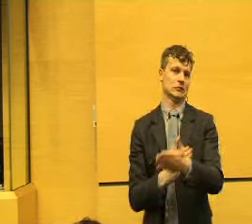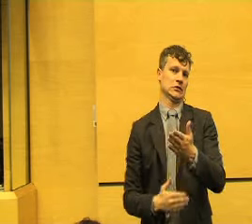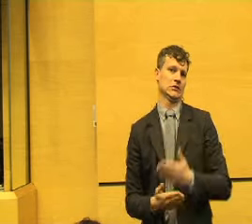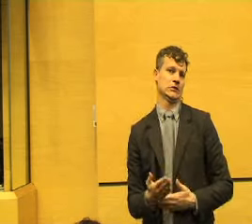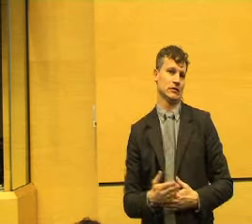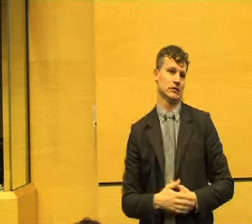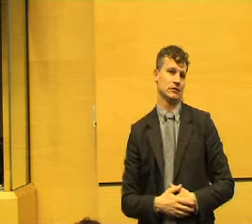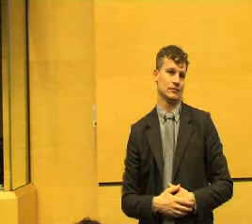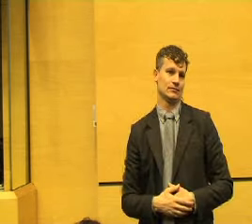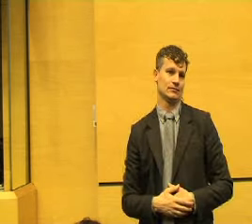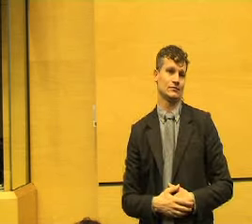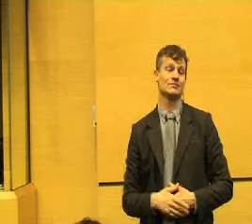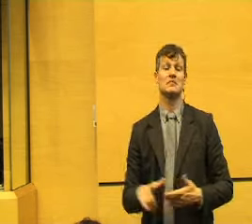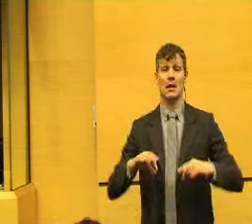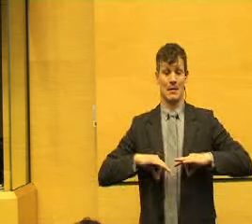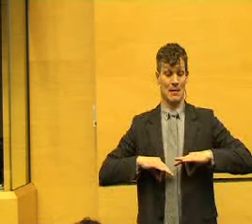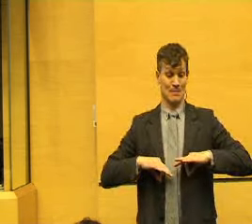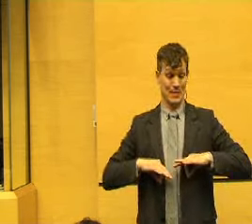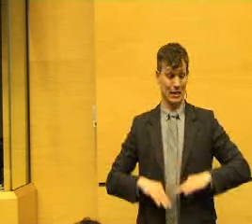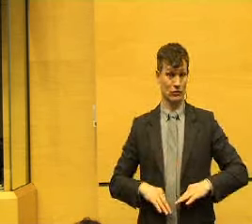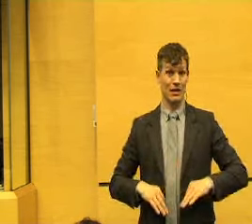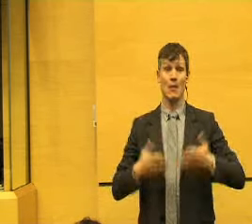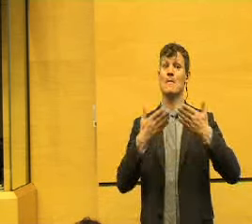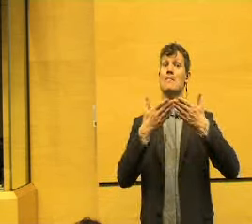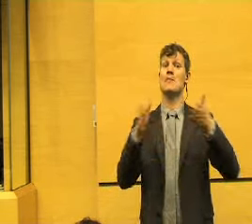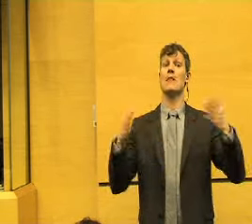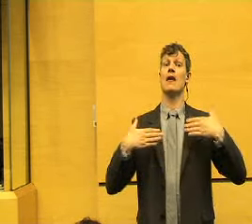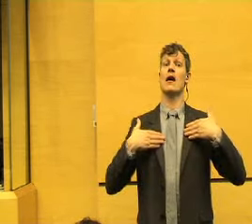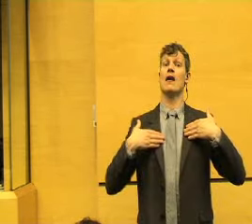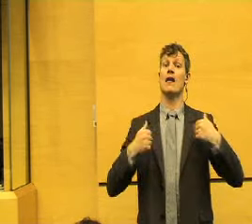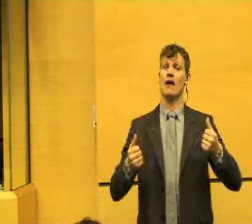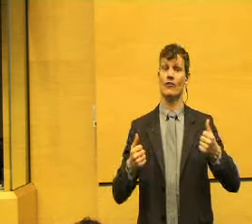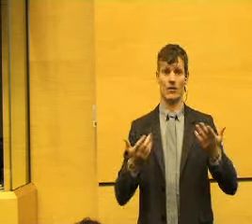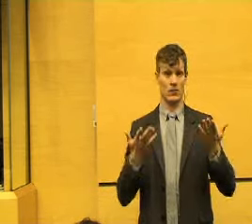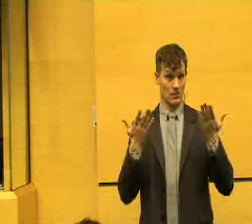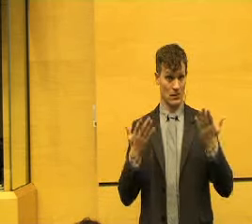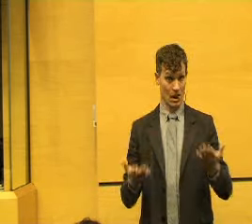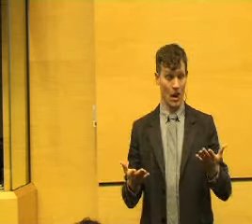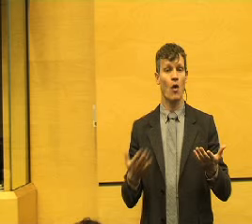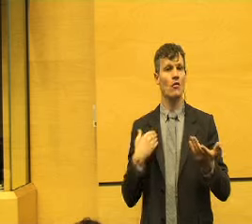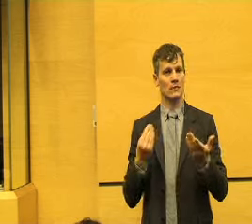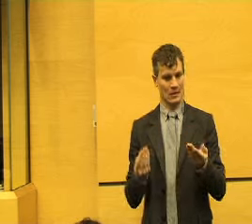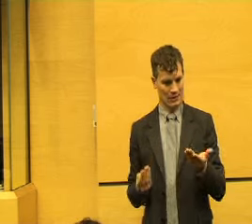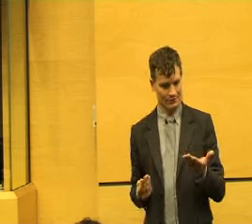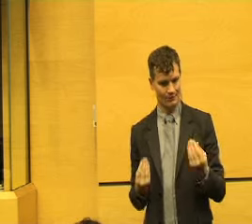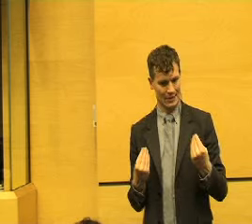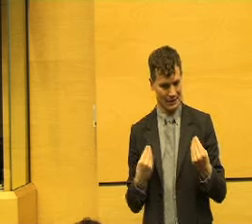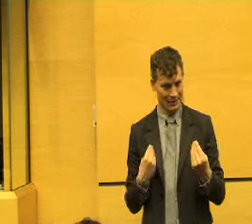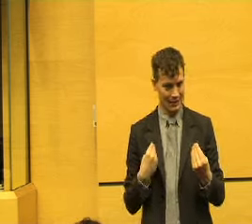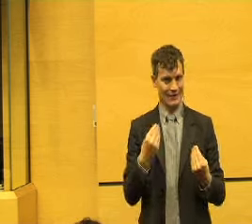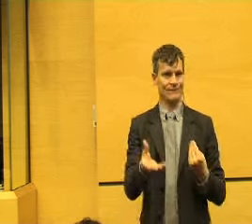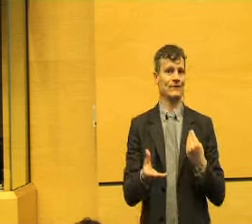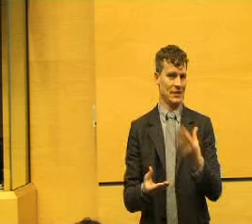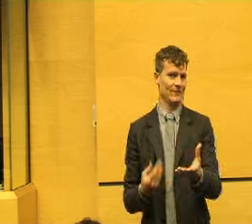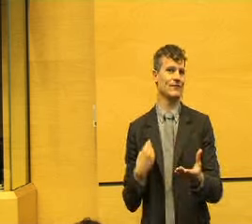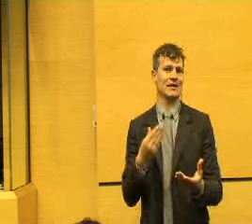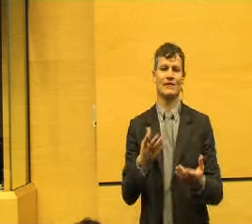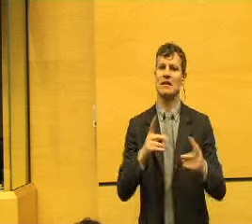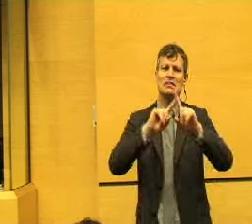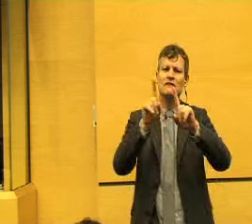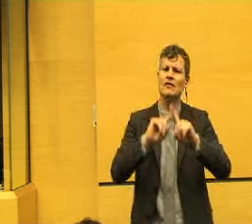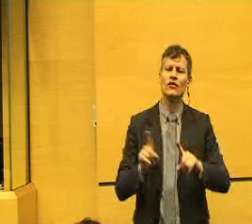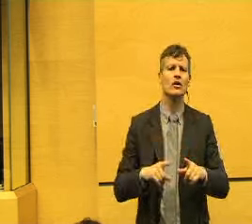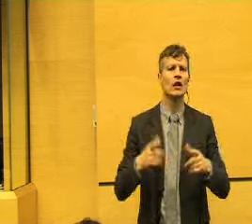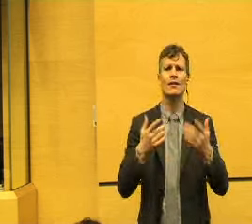recommendation, Ministry of Public Health today provides accommodation and various assistive